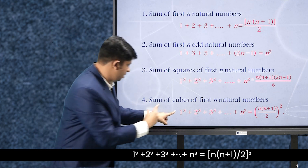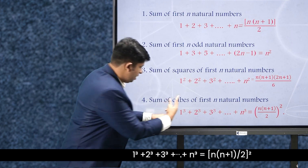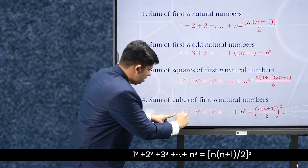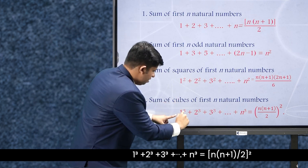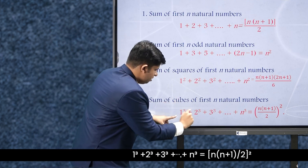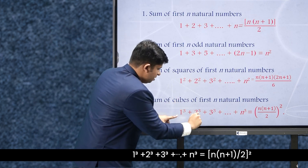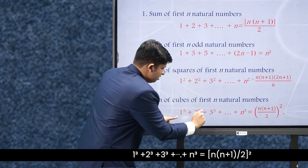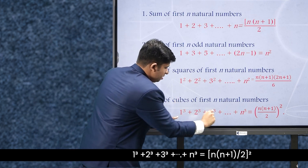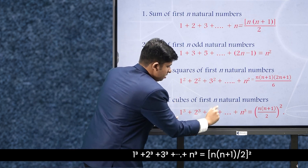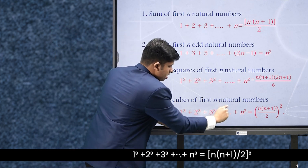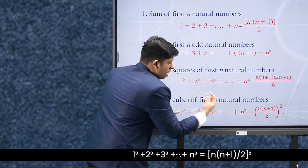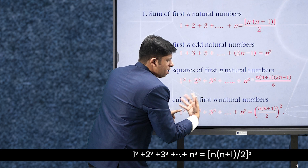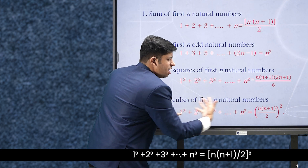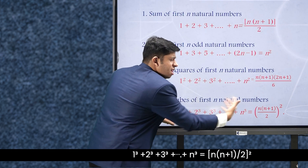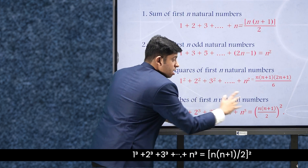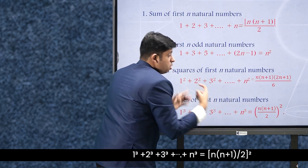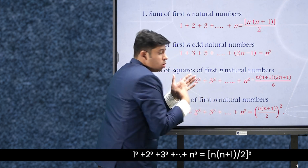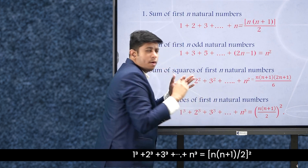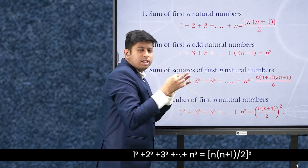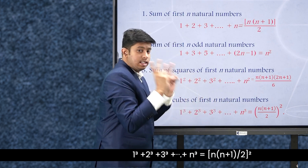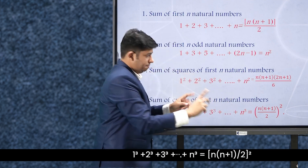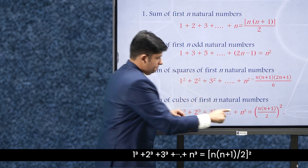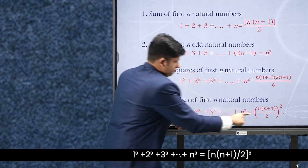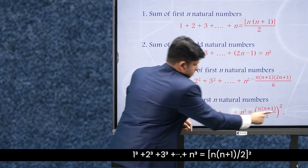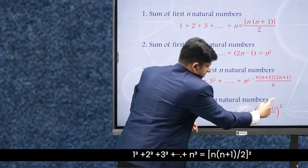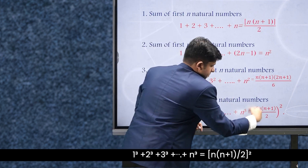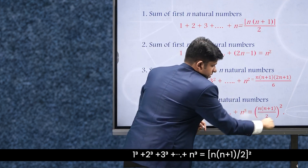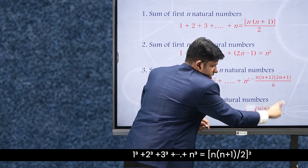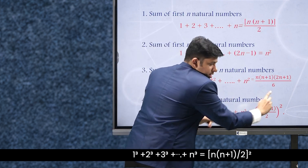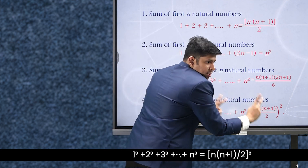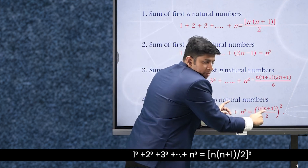equal to n into n plus 1 by 2 whole square.